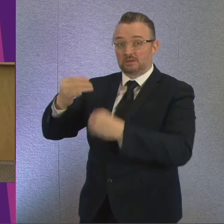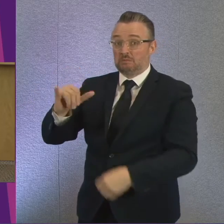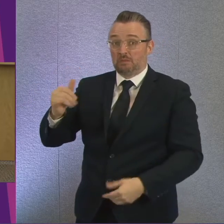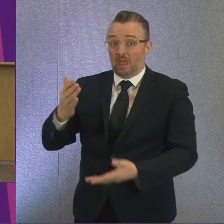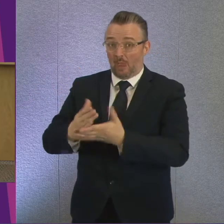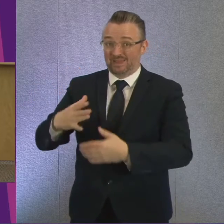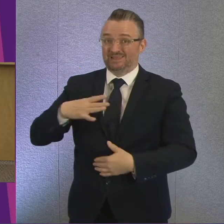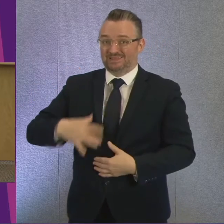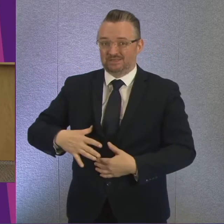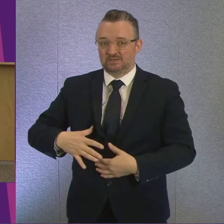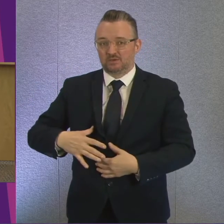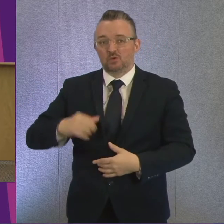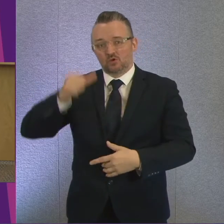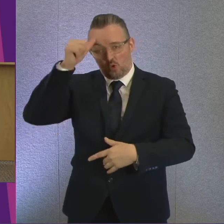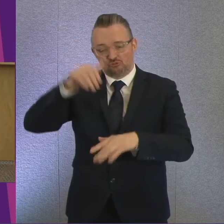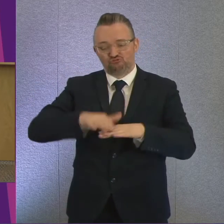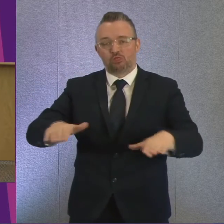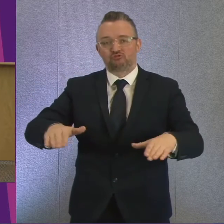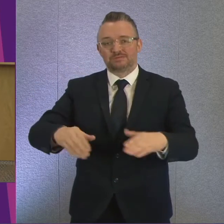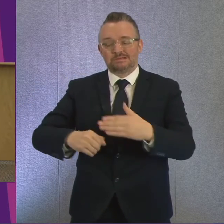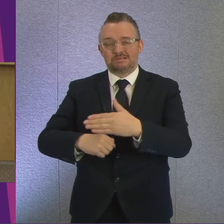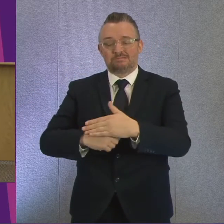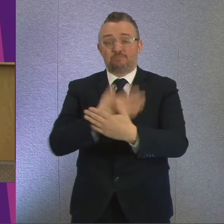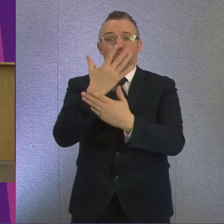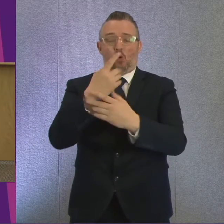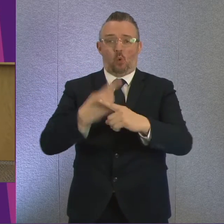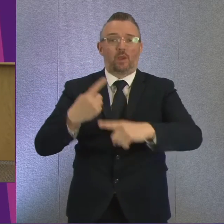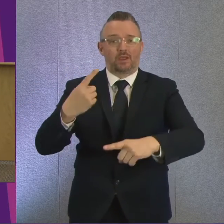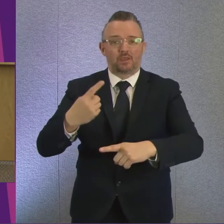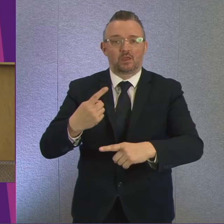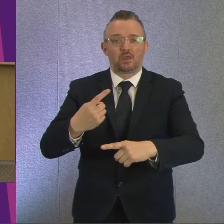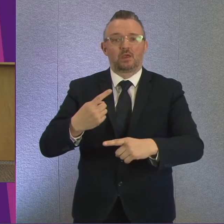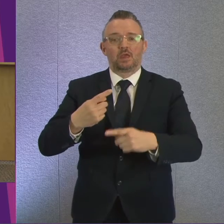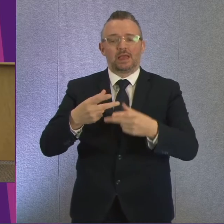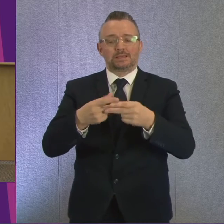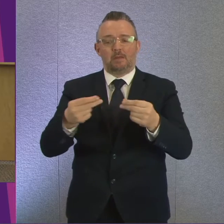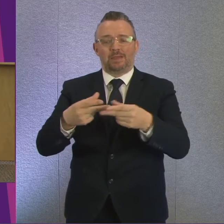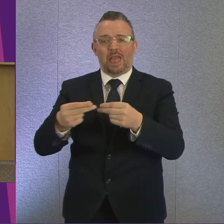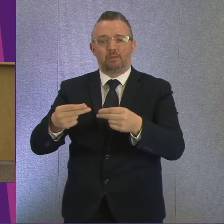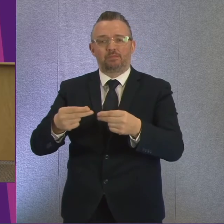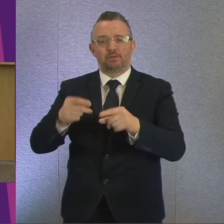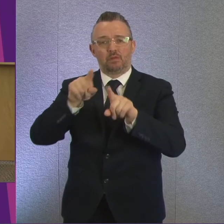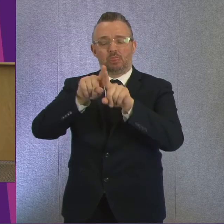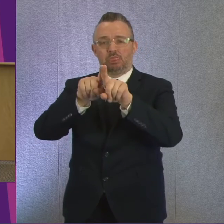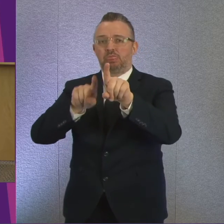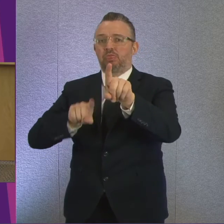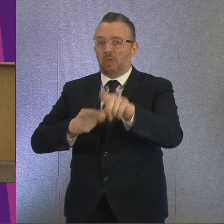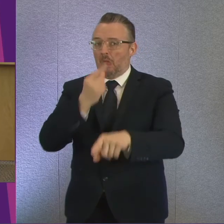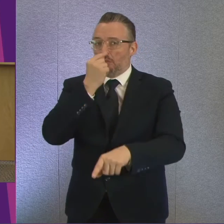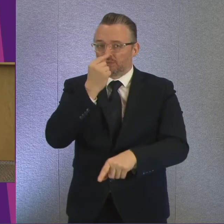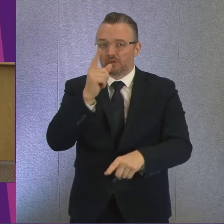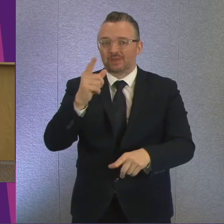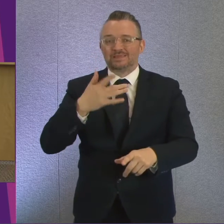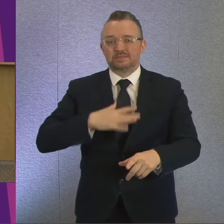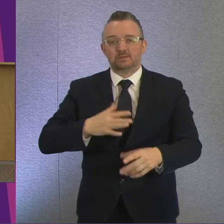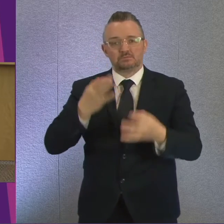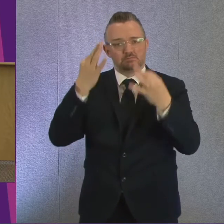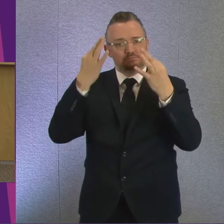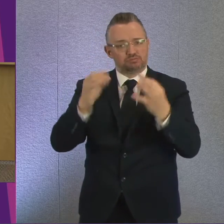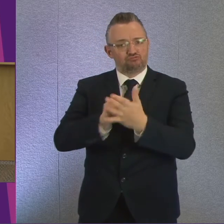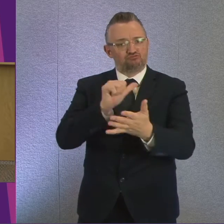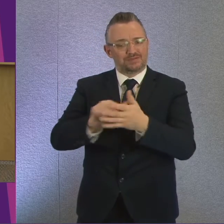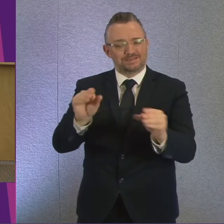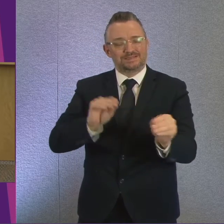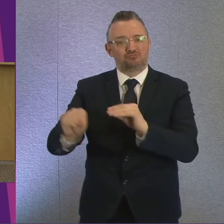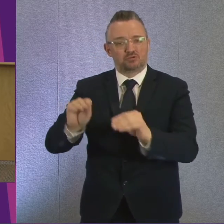know how fast children develop and that attainment gaps can widen quickly without proper teaching. Some pupils will be